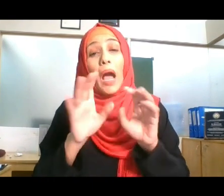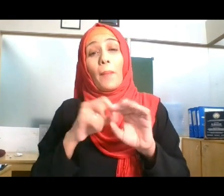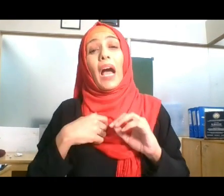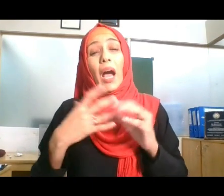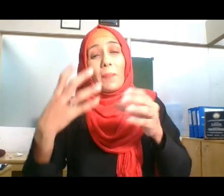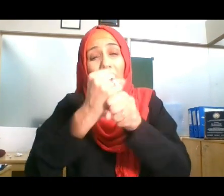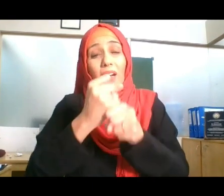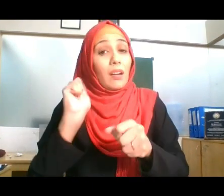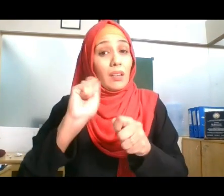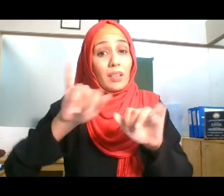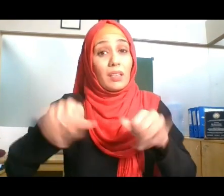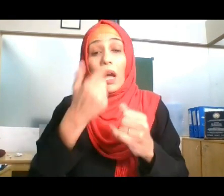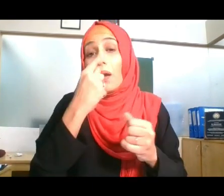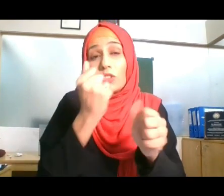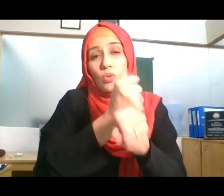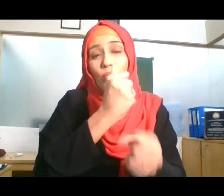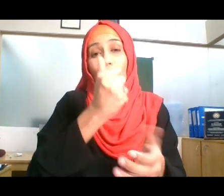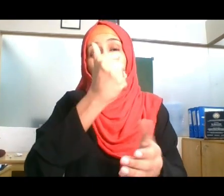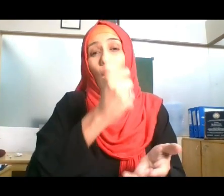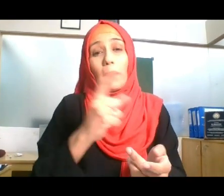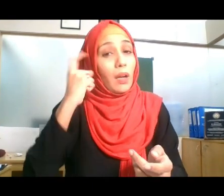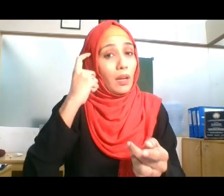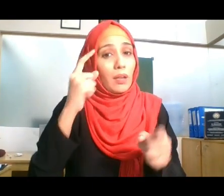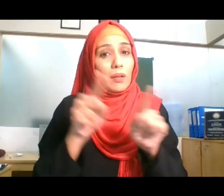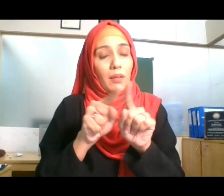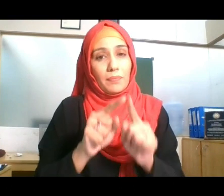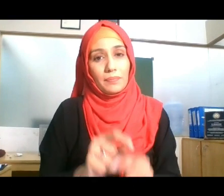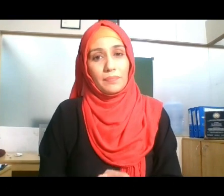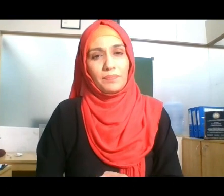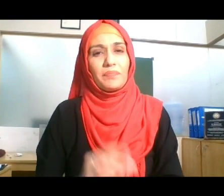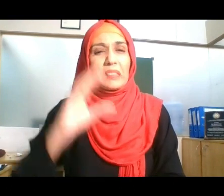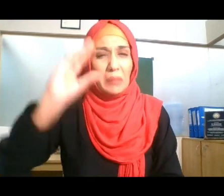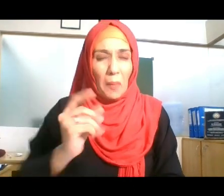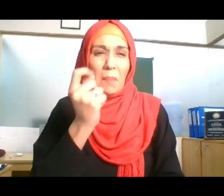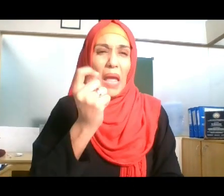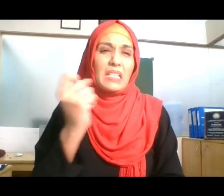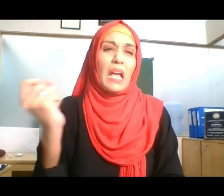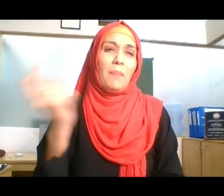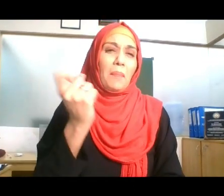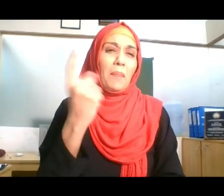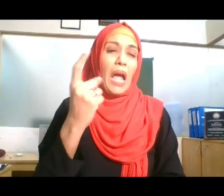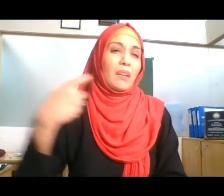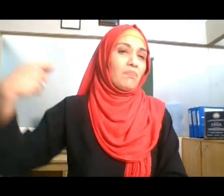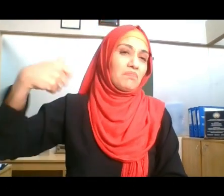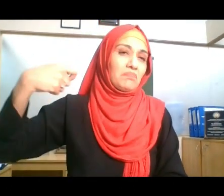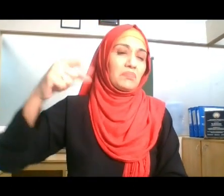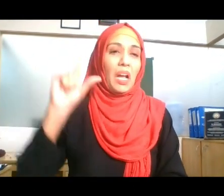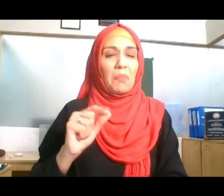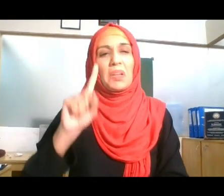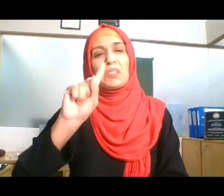given to persons with disabilities. Federally mandated minimum wage in Pakistan is 17,500